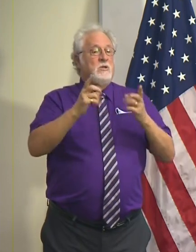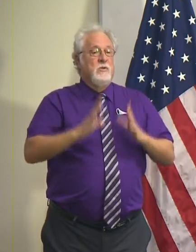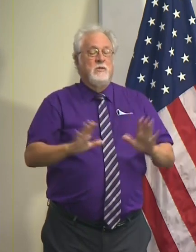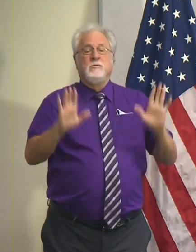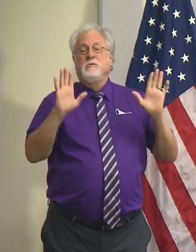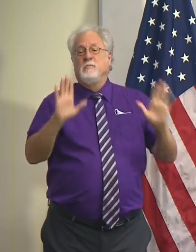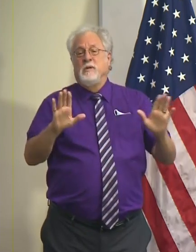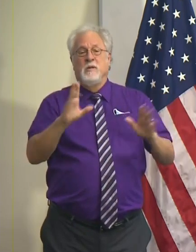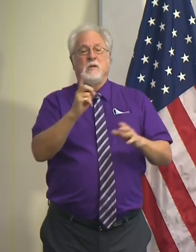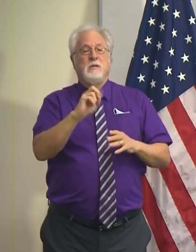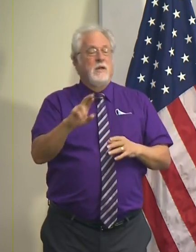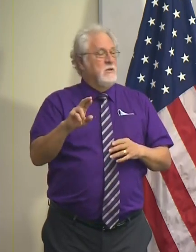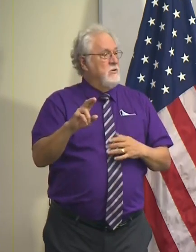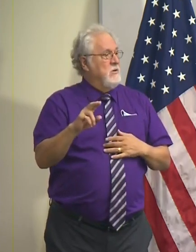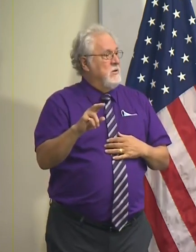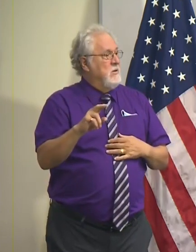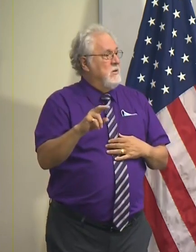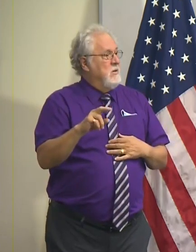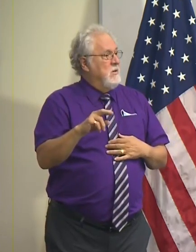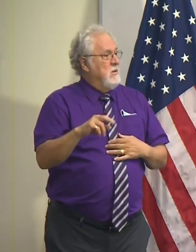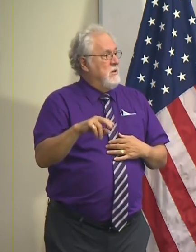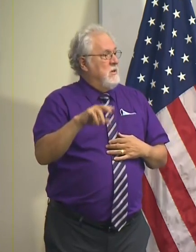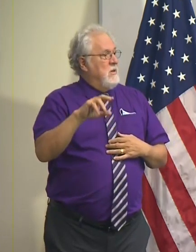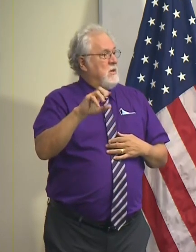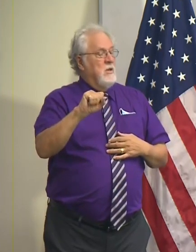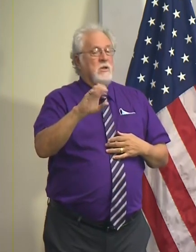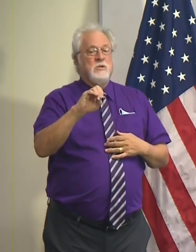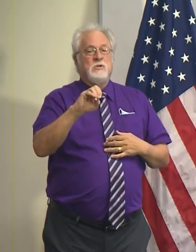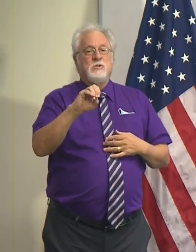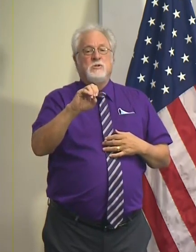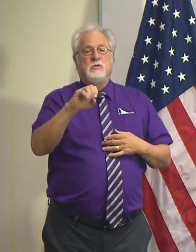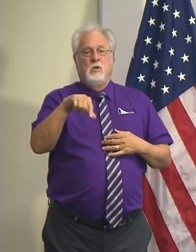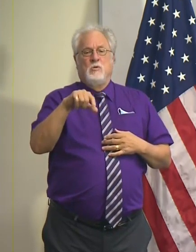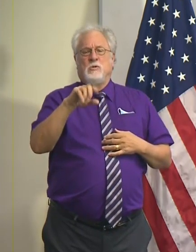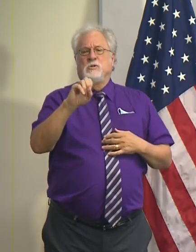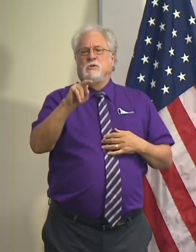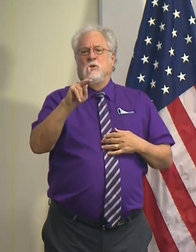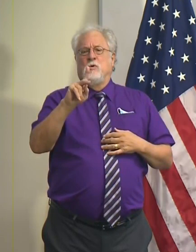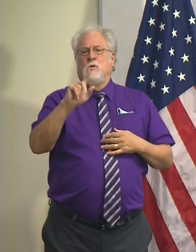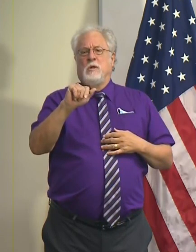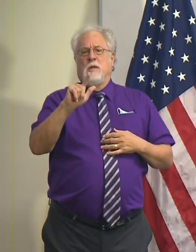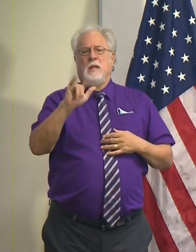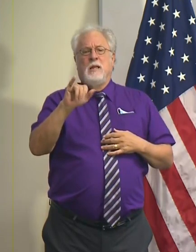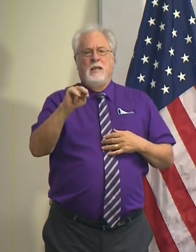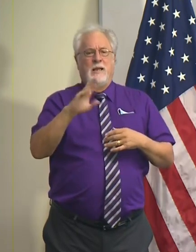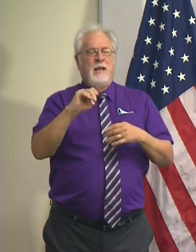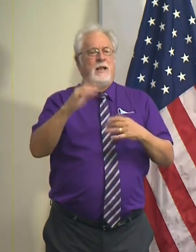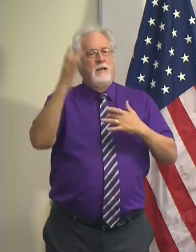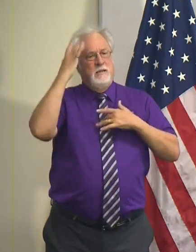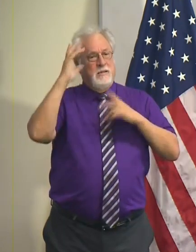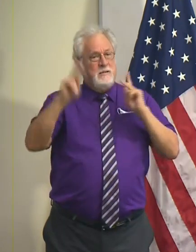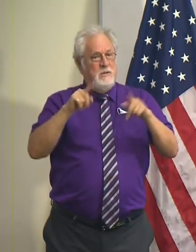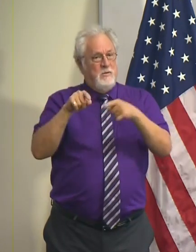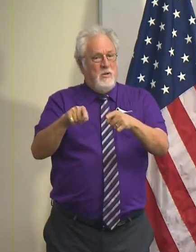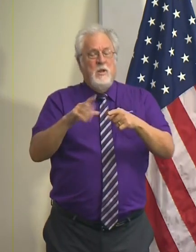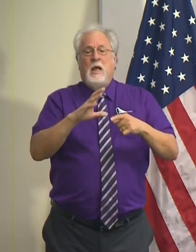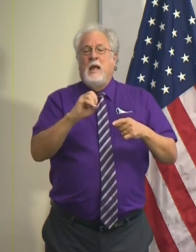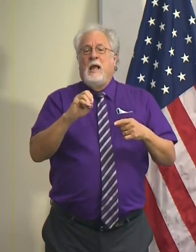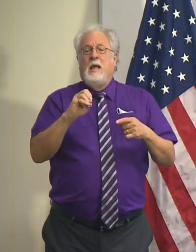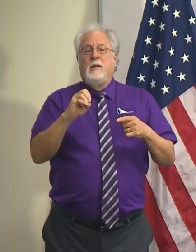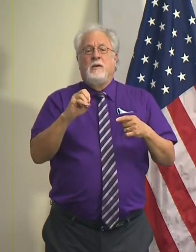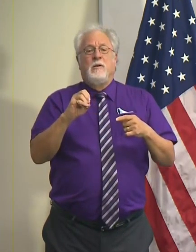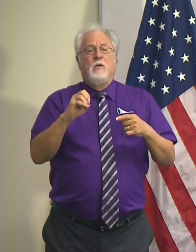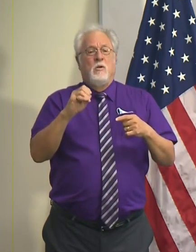tremendous. Teresa Sokol and her team of epidemiologists So we're in good hands, and we'll